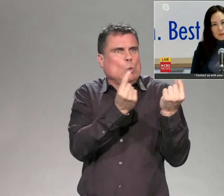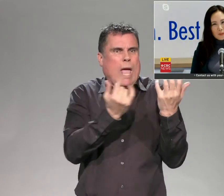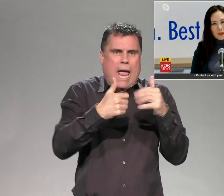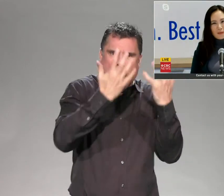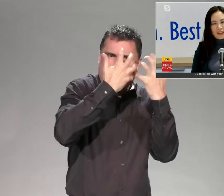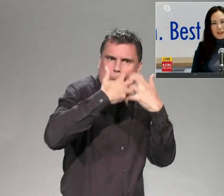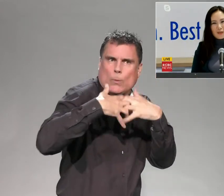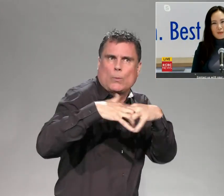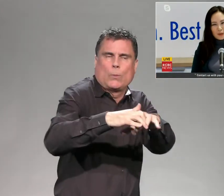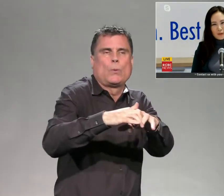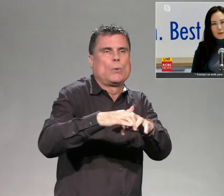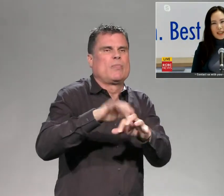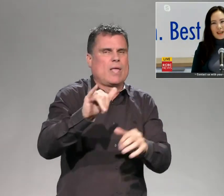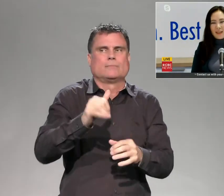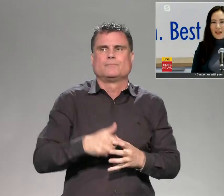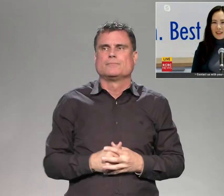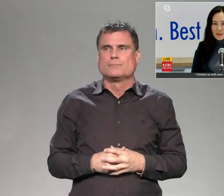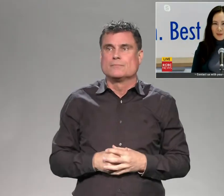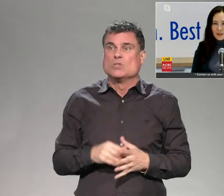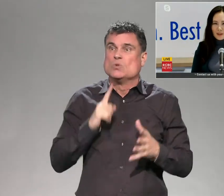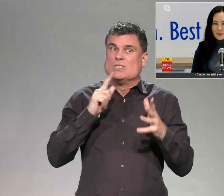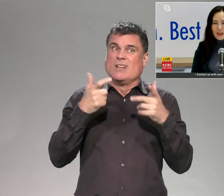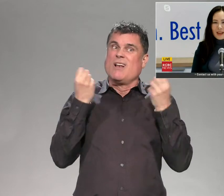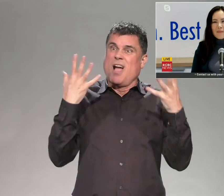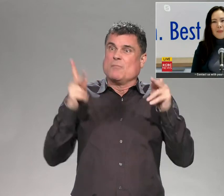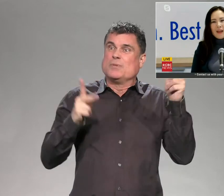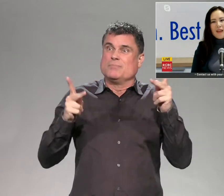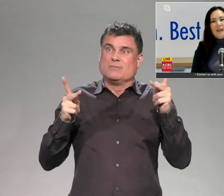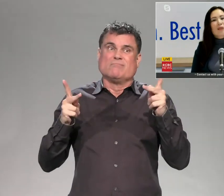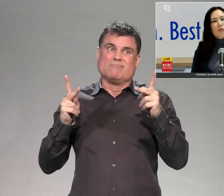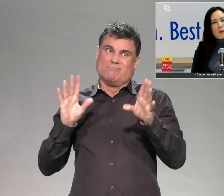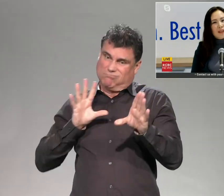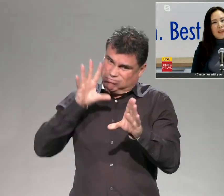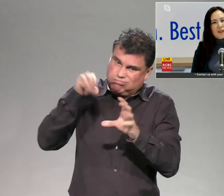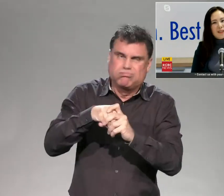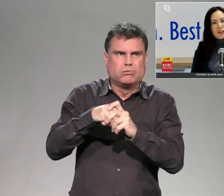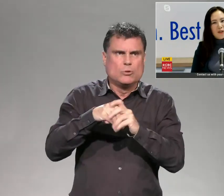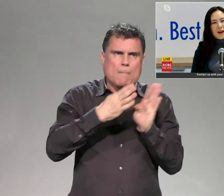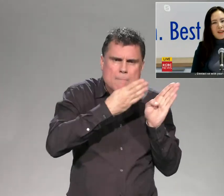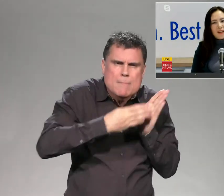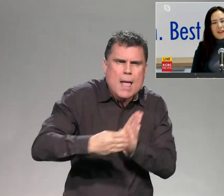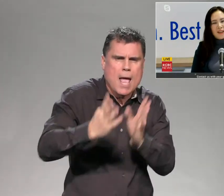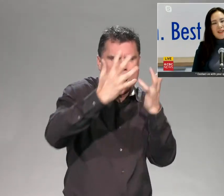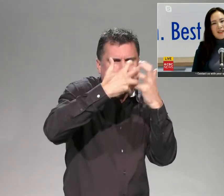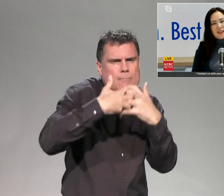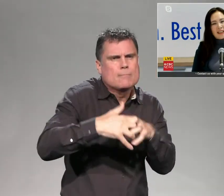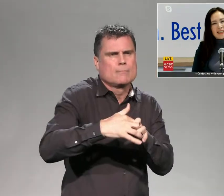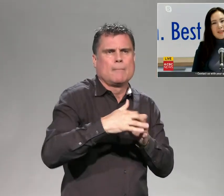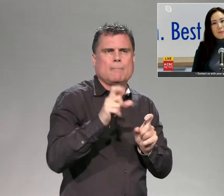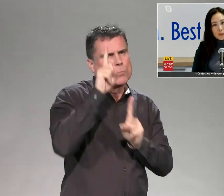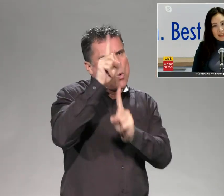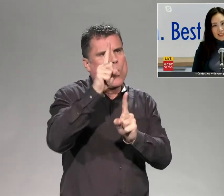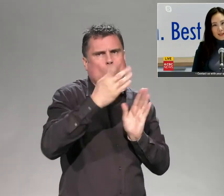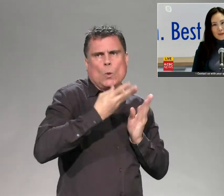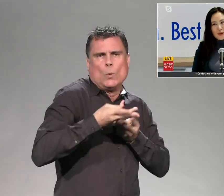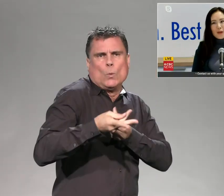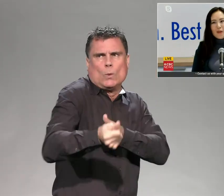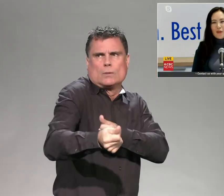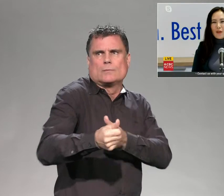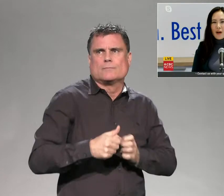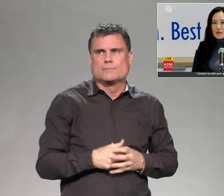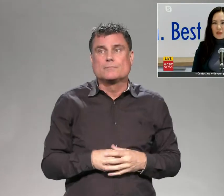of people that we need to recruit, and that is well underway. And then one of the areas that you highlighted is place.